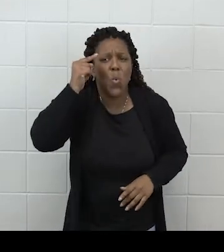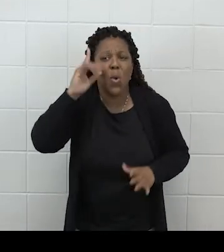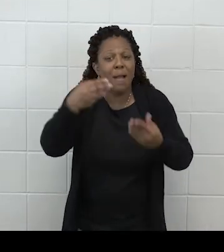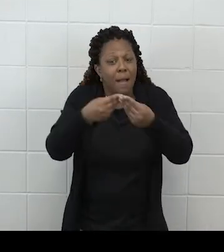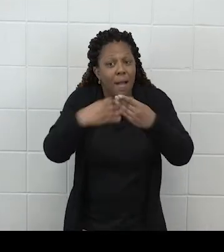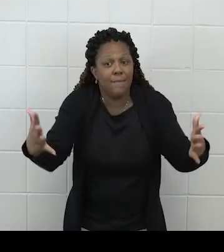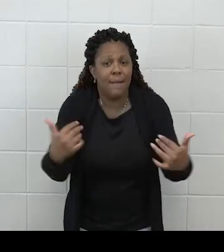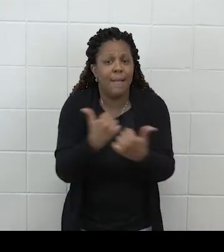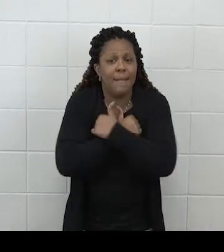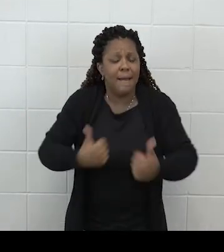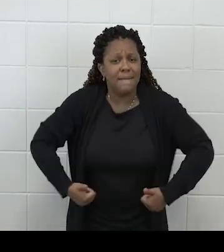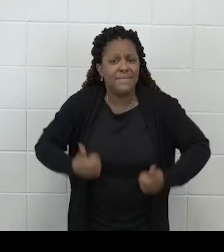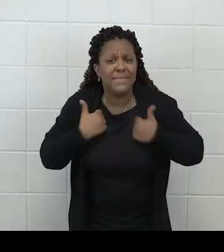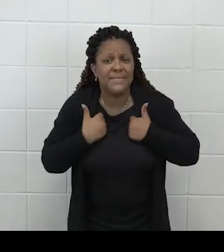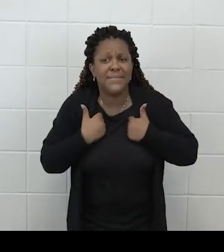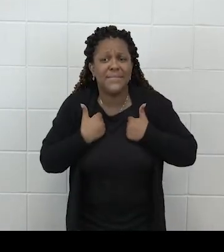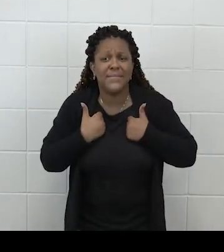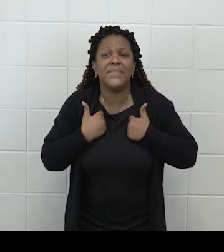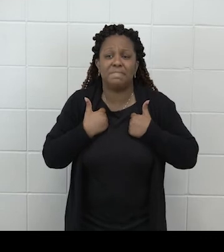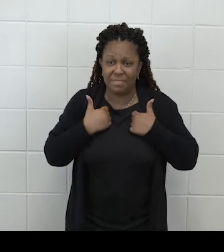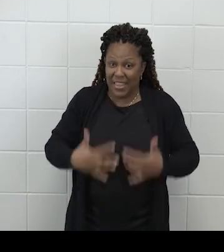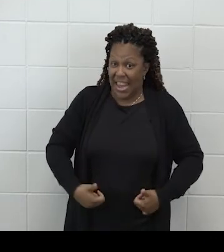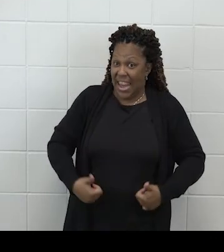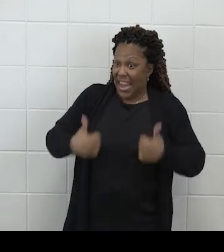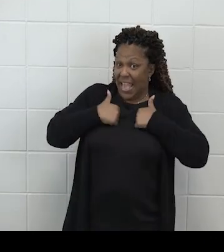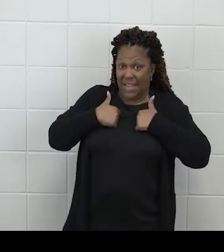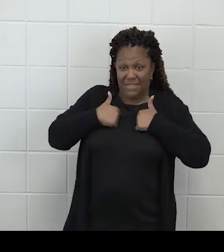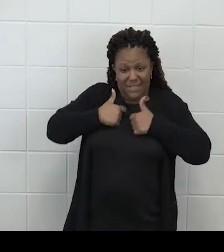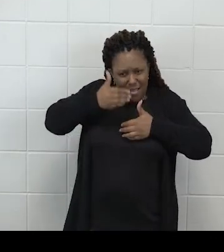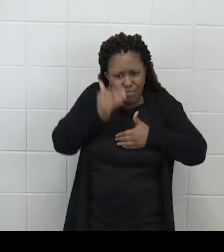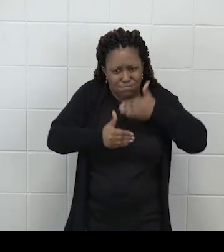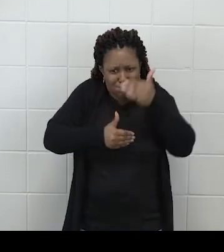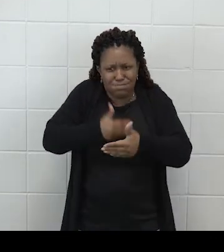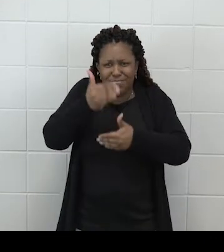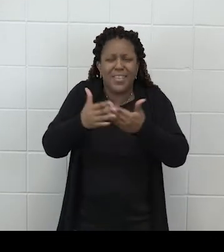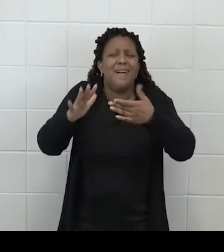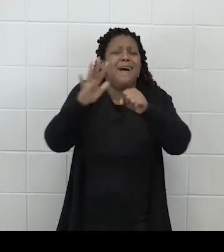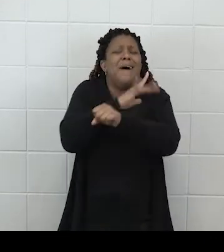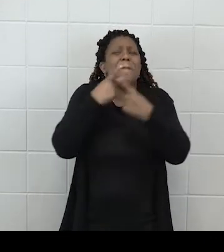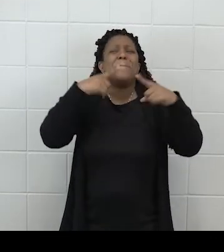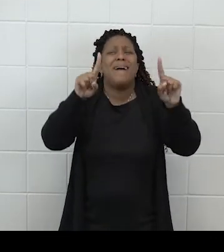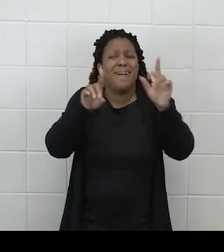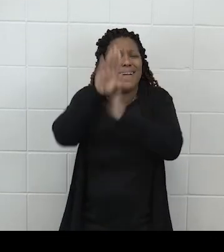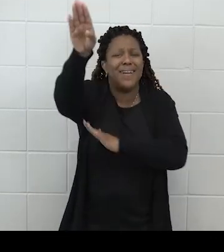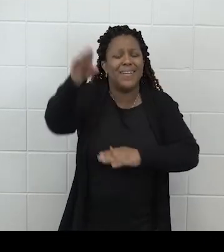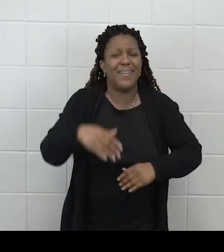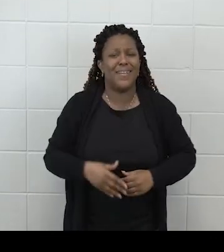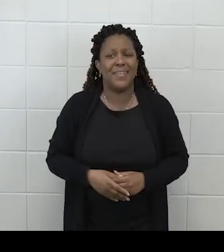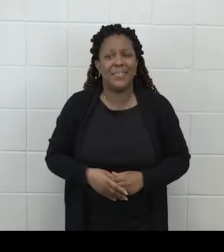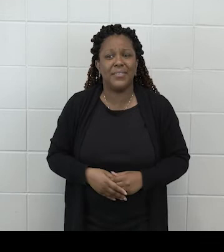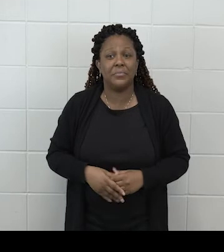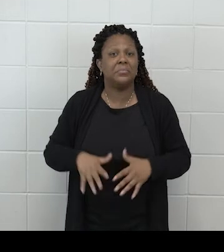a coincidence that it arrives during our time of spring. A time when God's creation